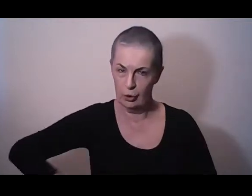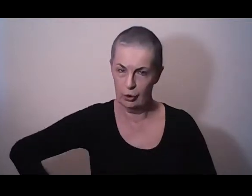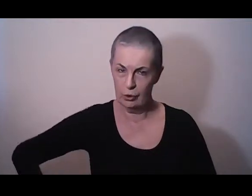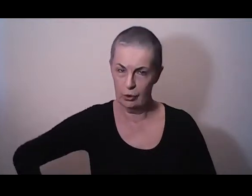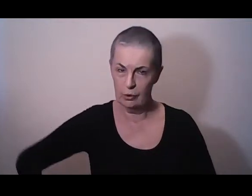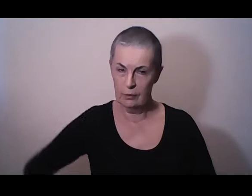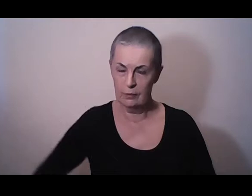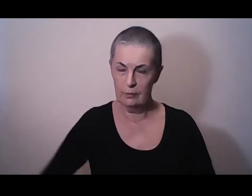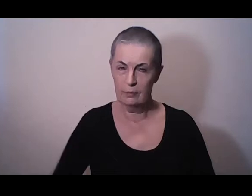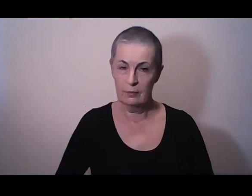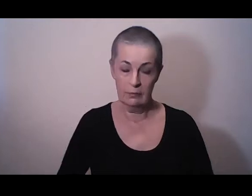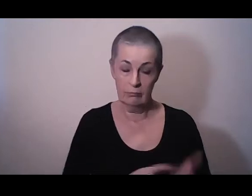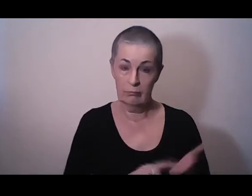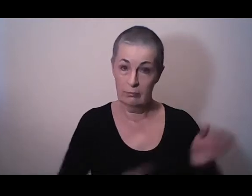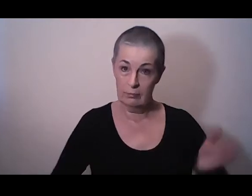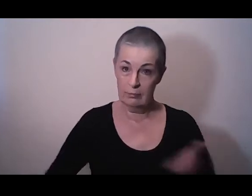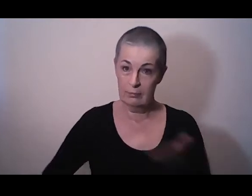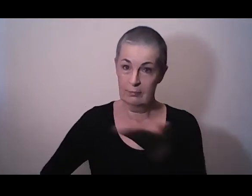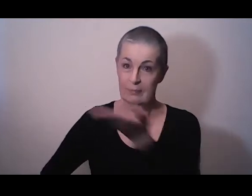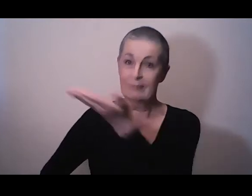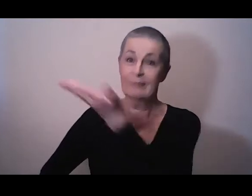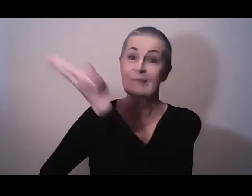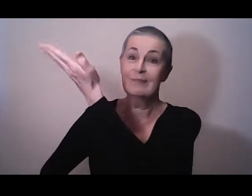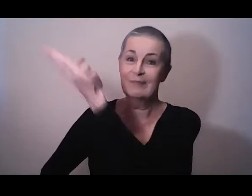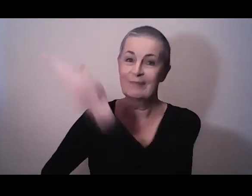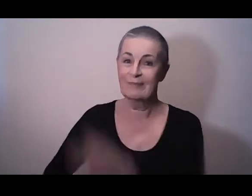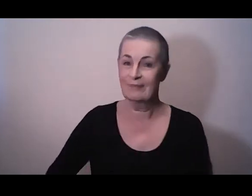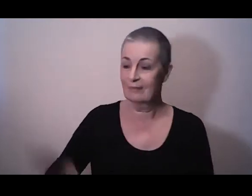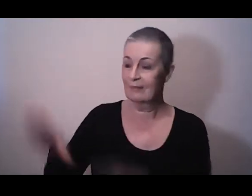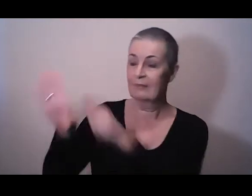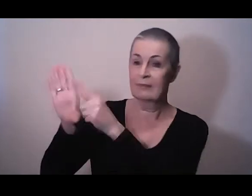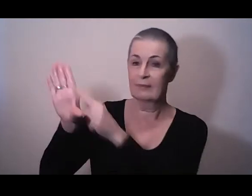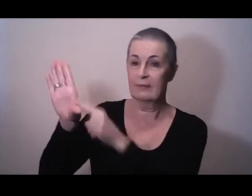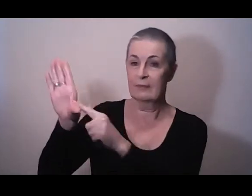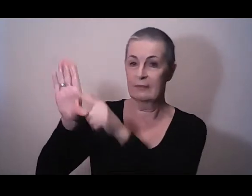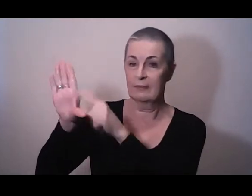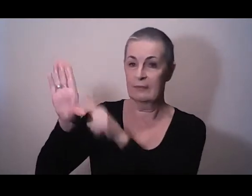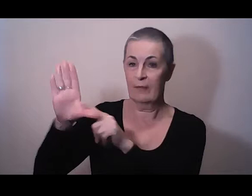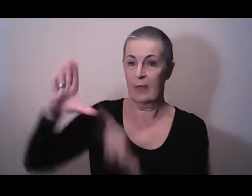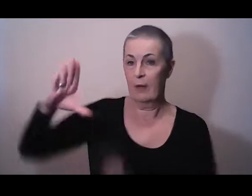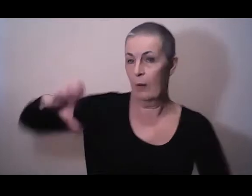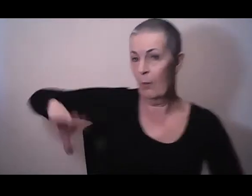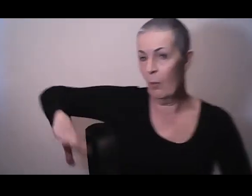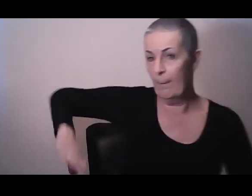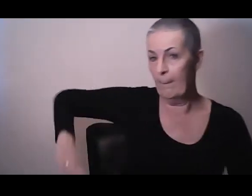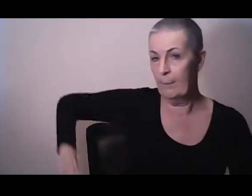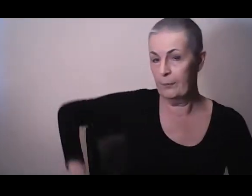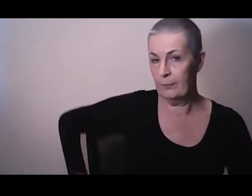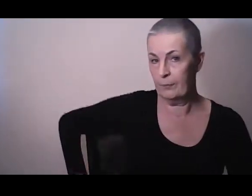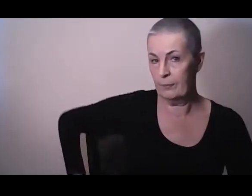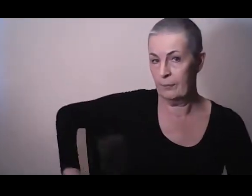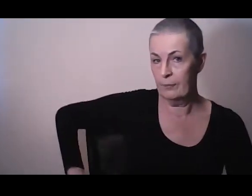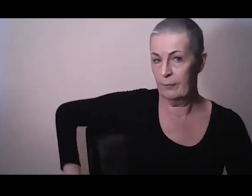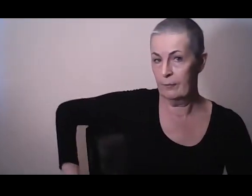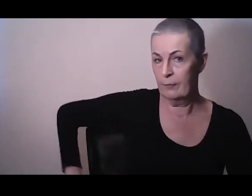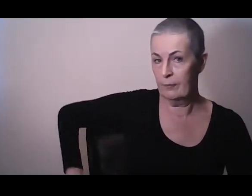And that hand behind you is pointing, this V shape here is pointing directly to